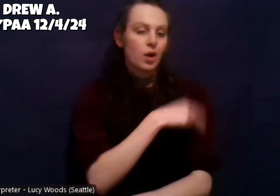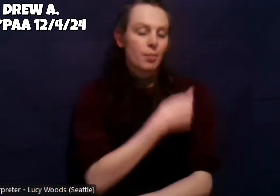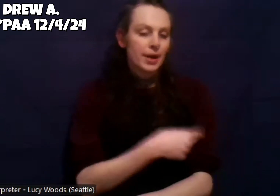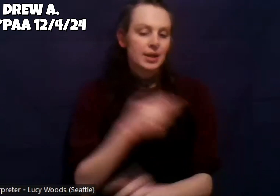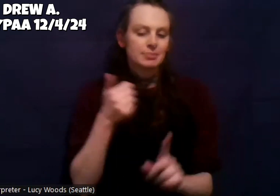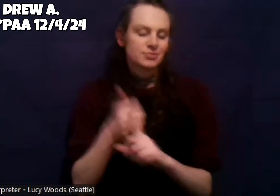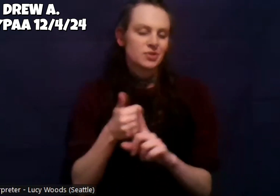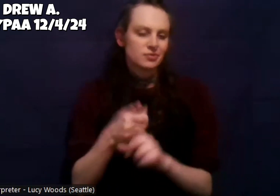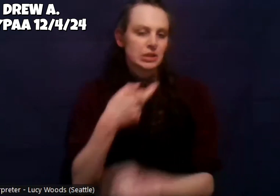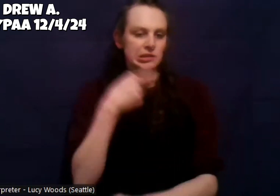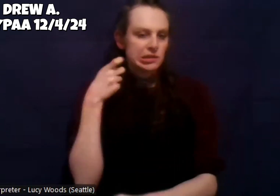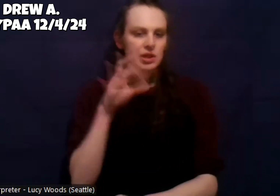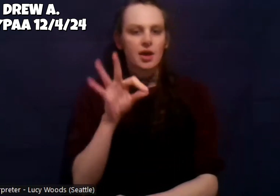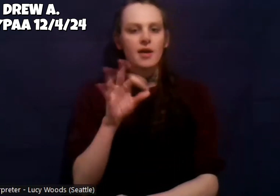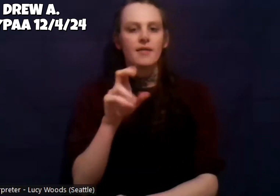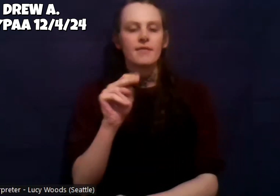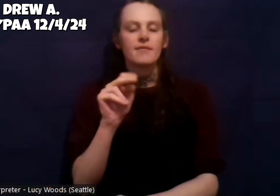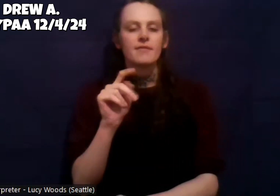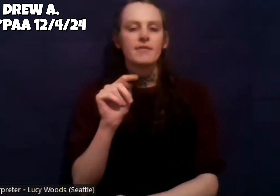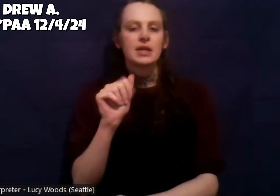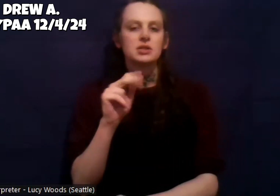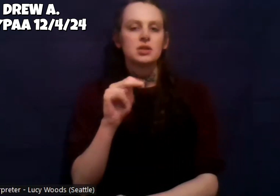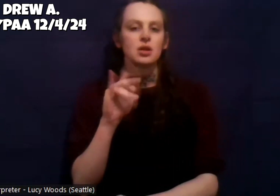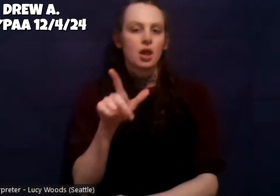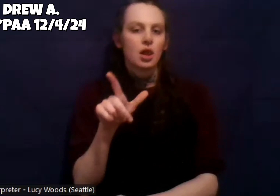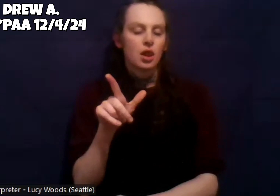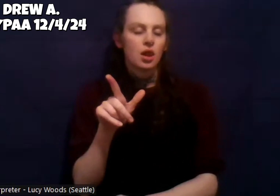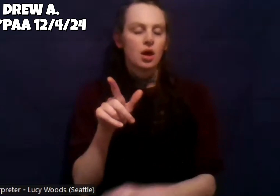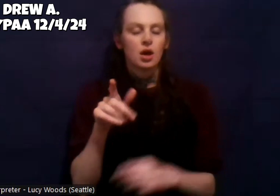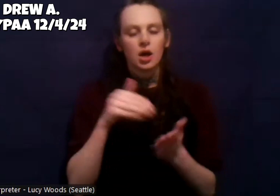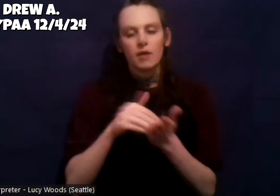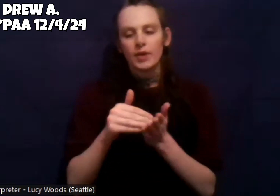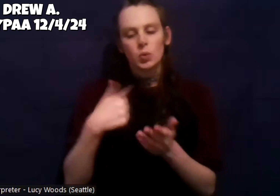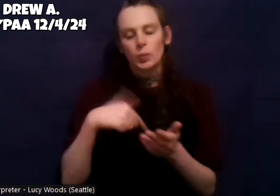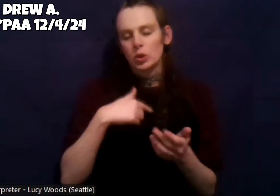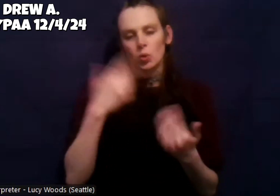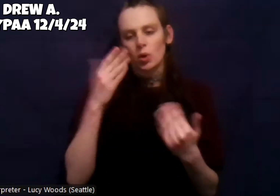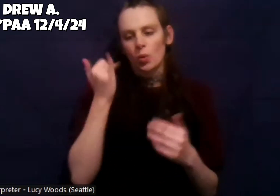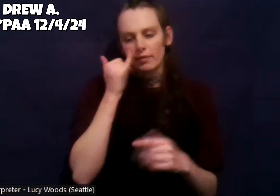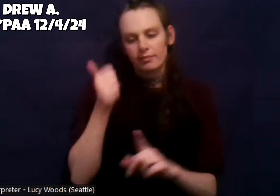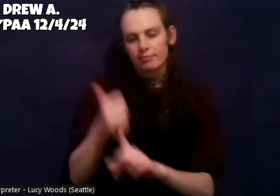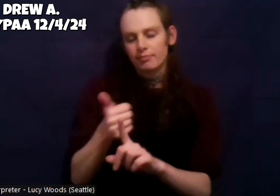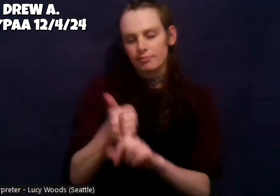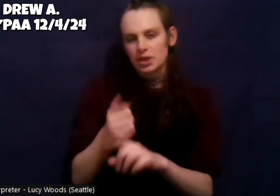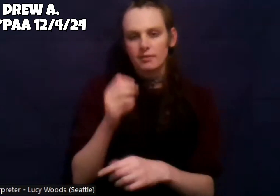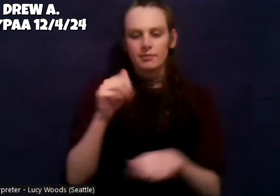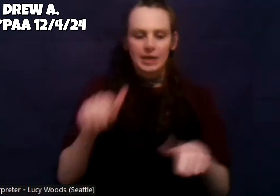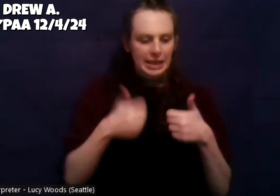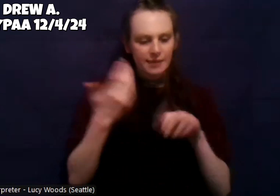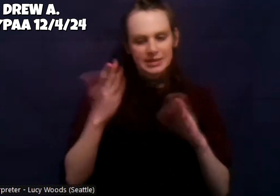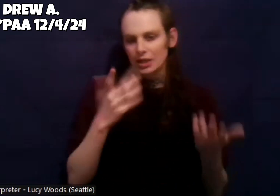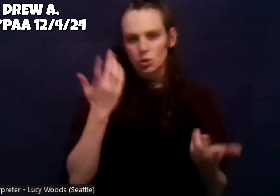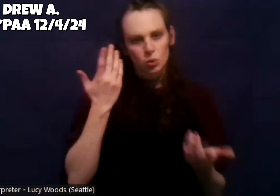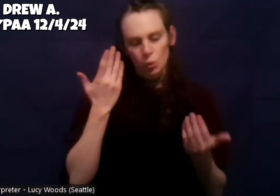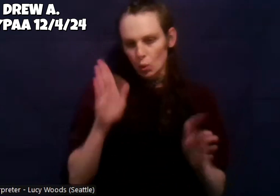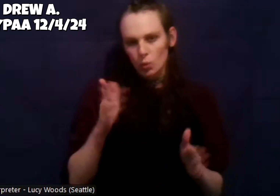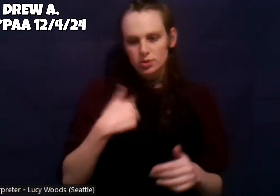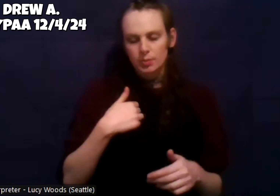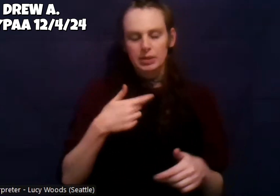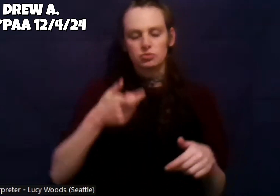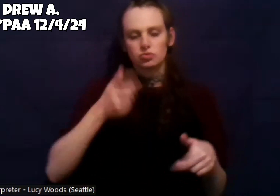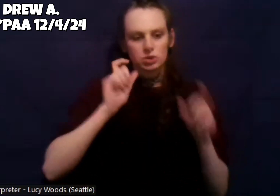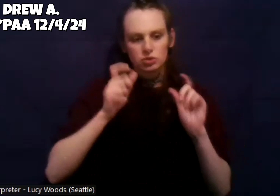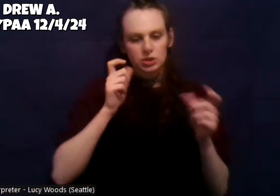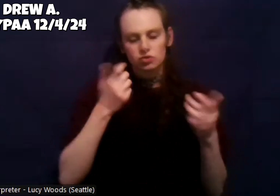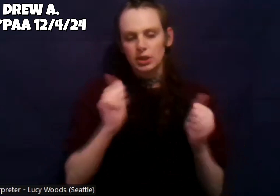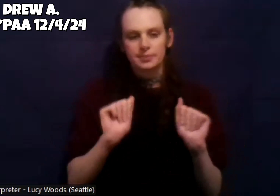him. There was a lot of times we didn't know if he was like alive or dead. It was very stressful, so I drank a lot in order